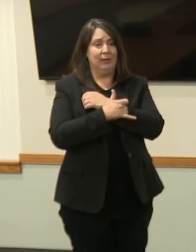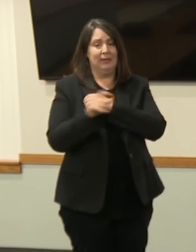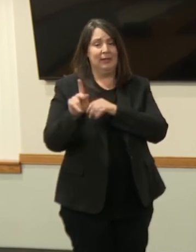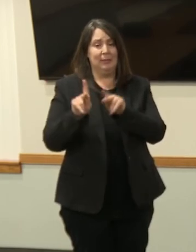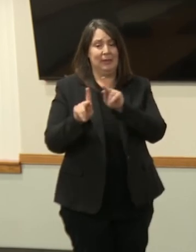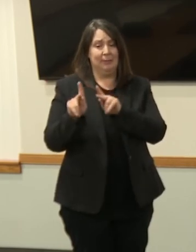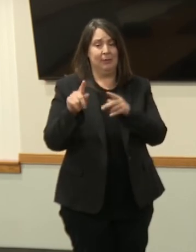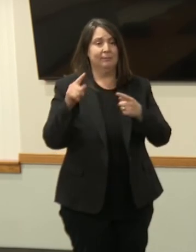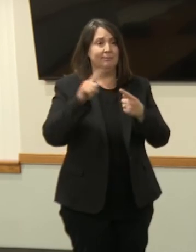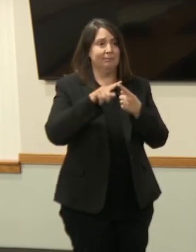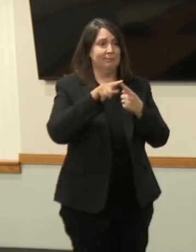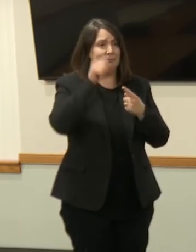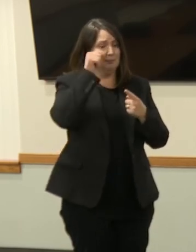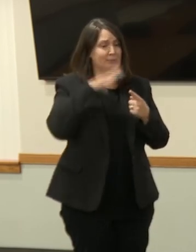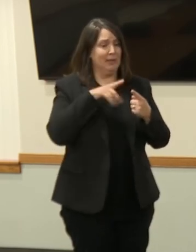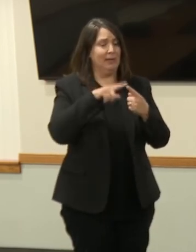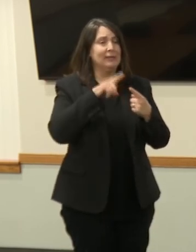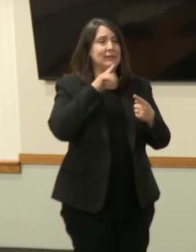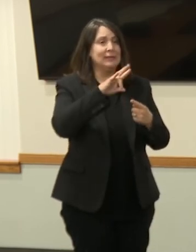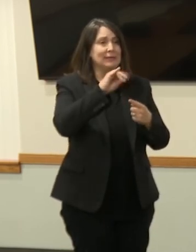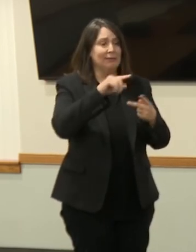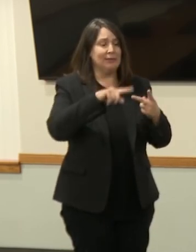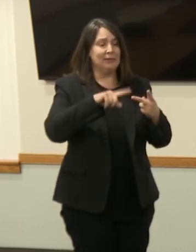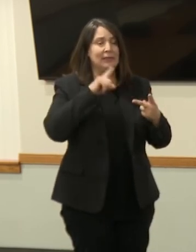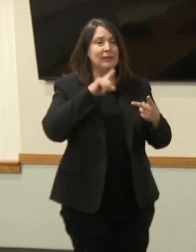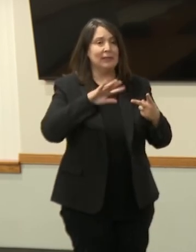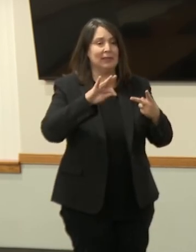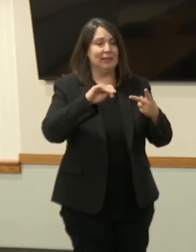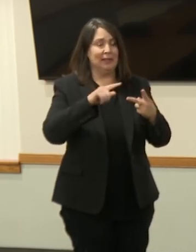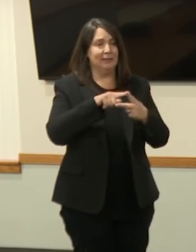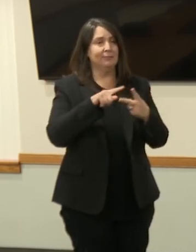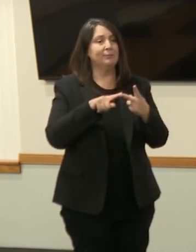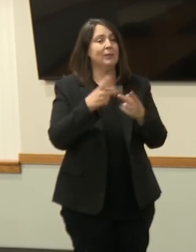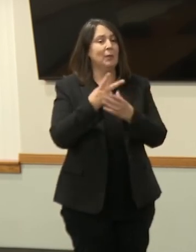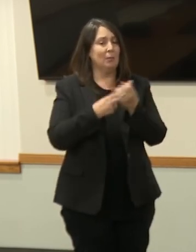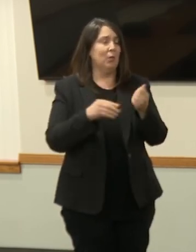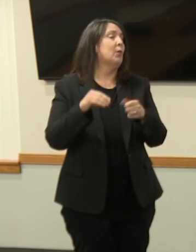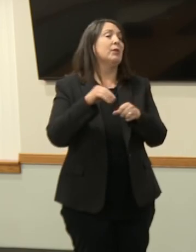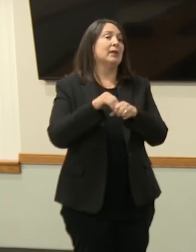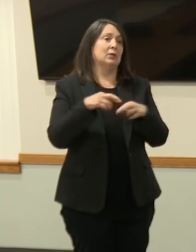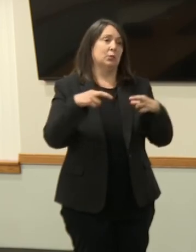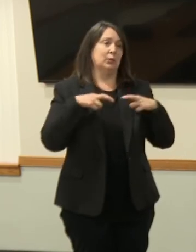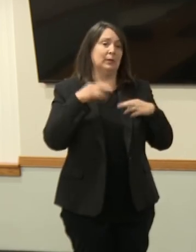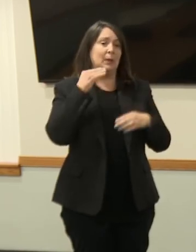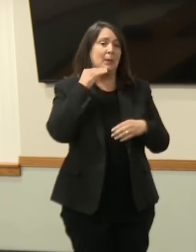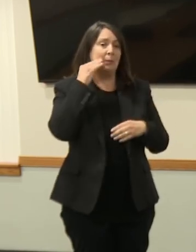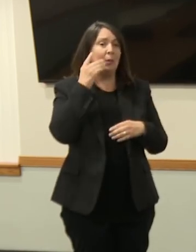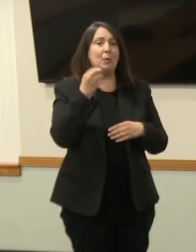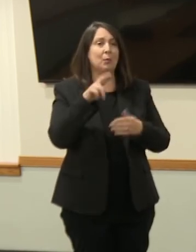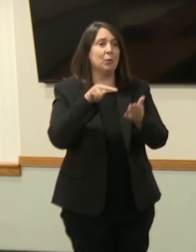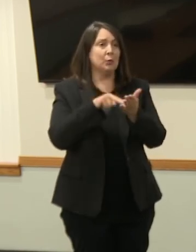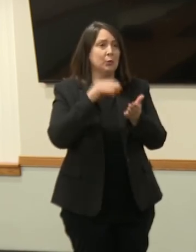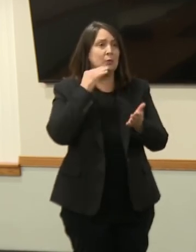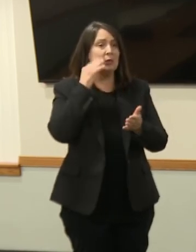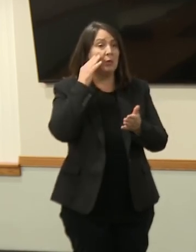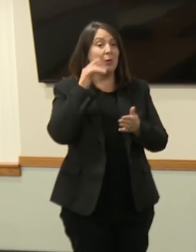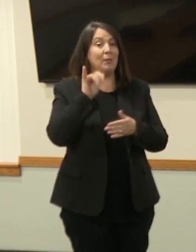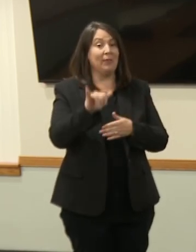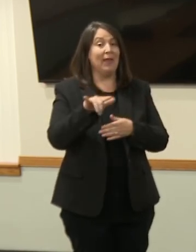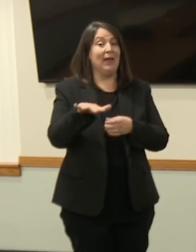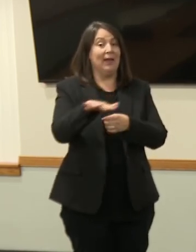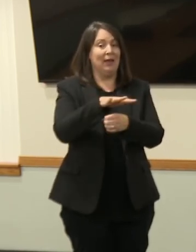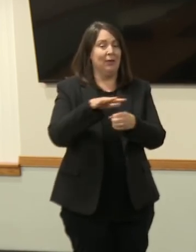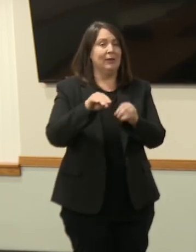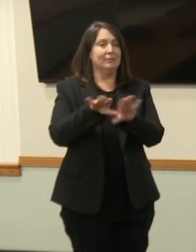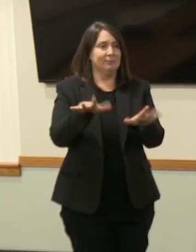and 1 male in their 90s, both residents of a long-term care facilities experiencing outbreaks. I do